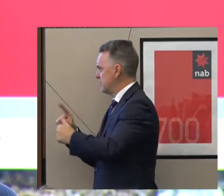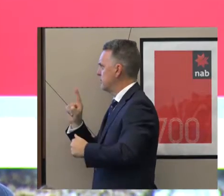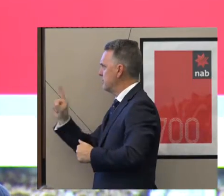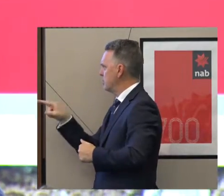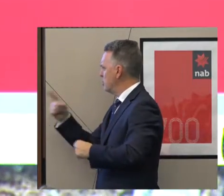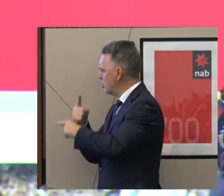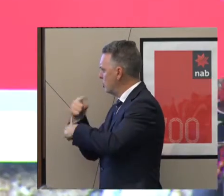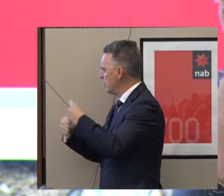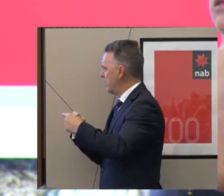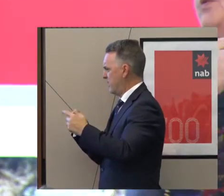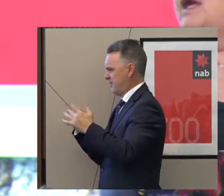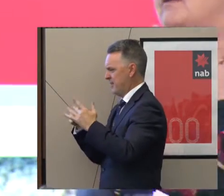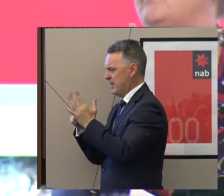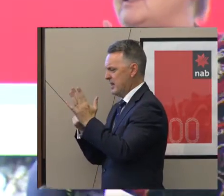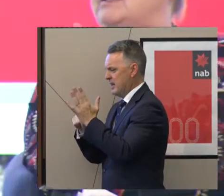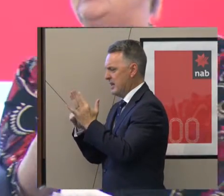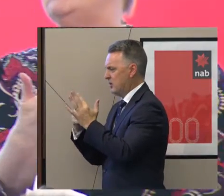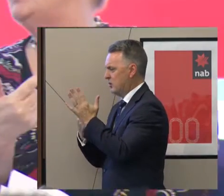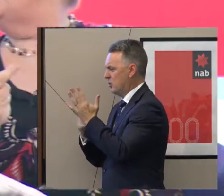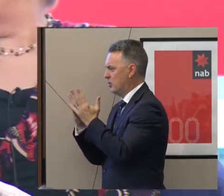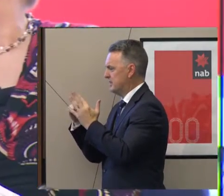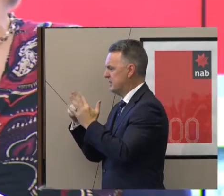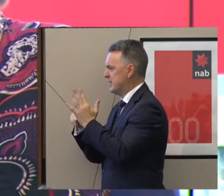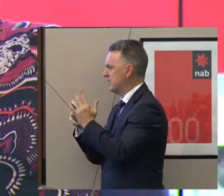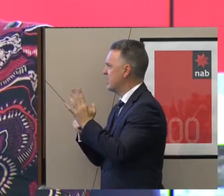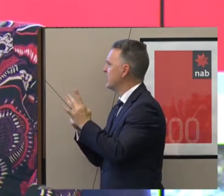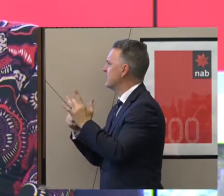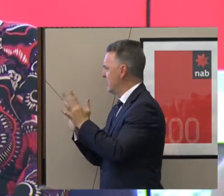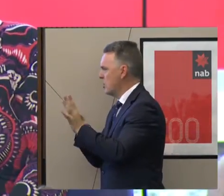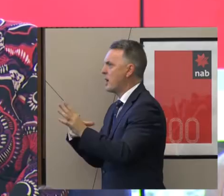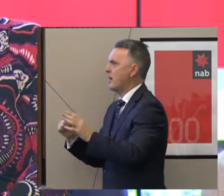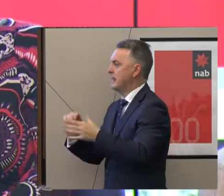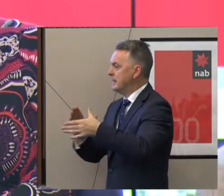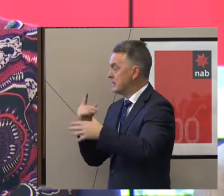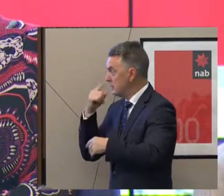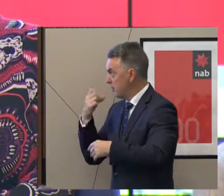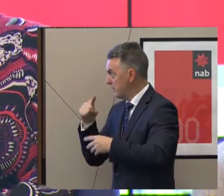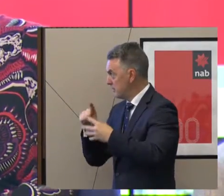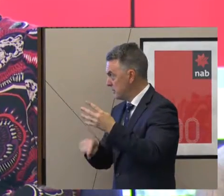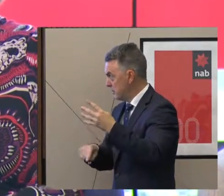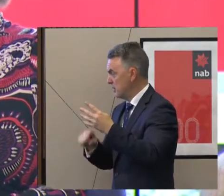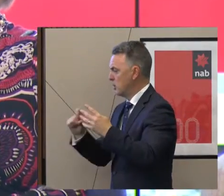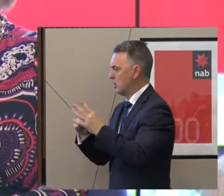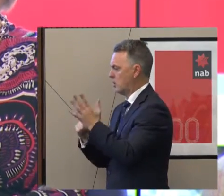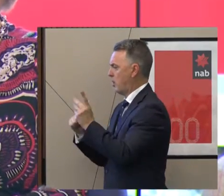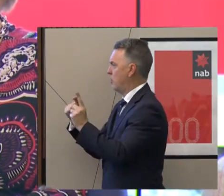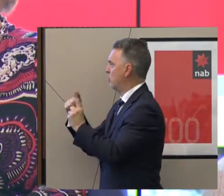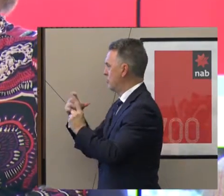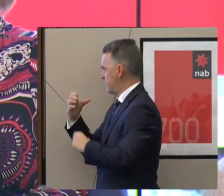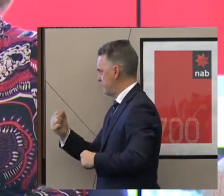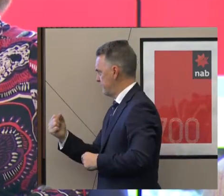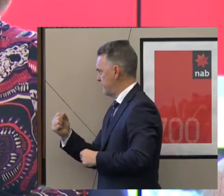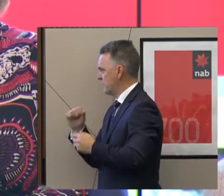the intersectionality. Yeah. So we have Indigenous people with disabilities, we have cold people with disabilities.